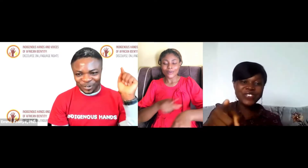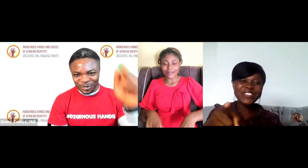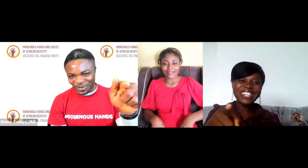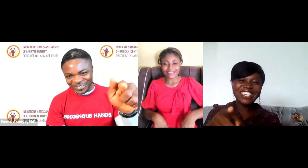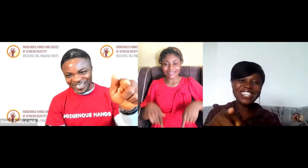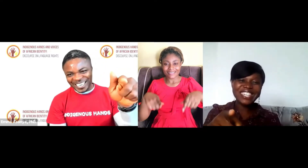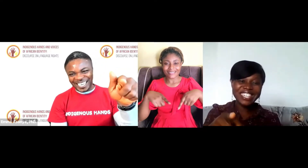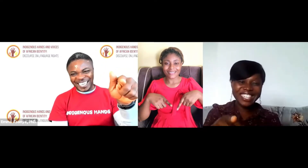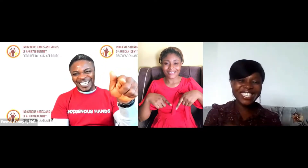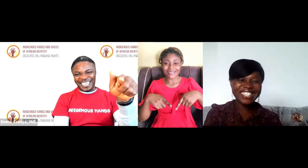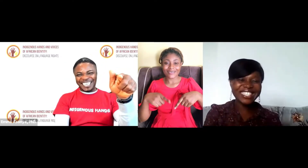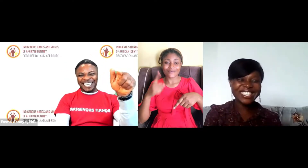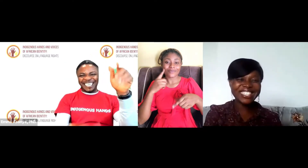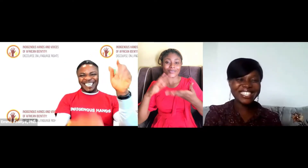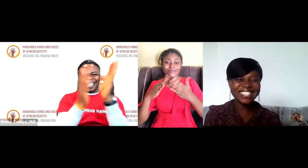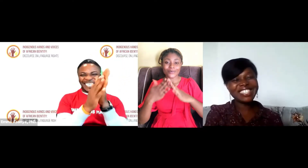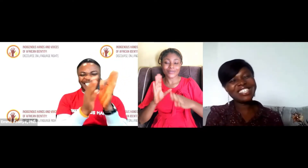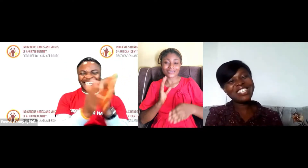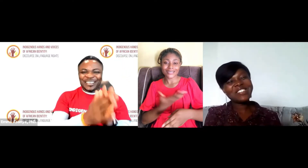you. You.